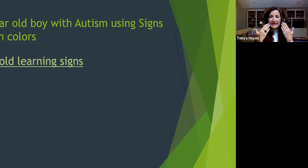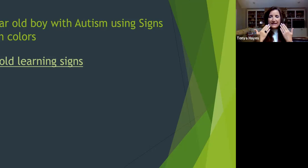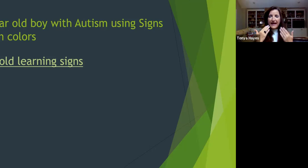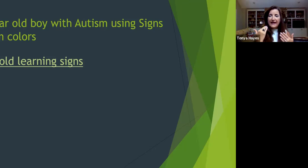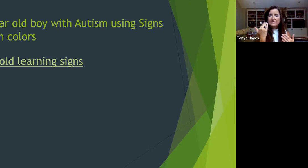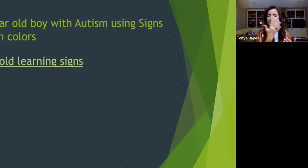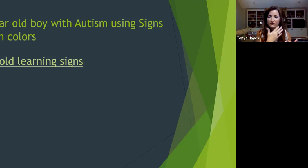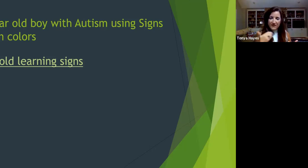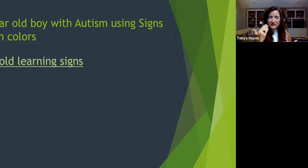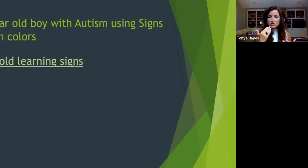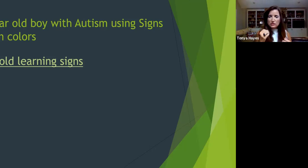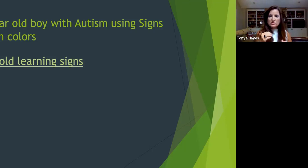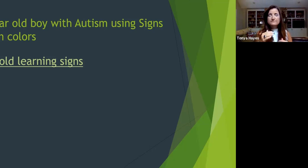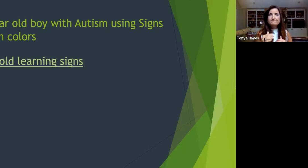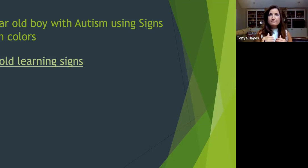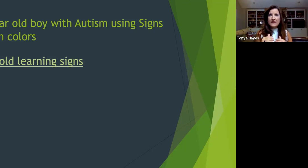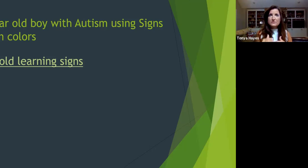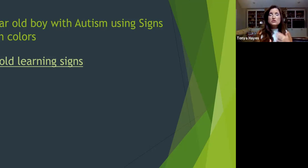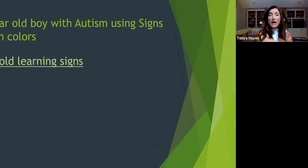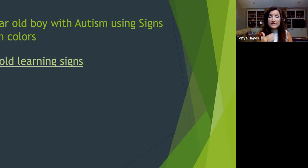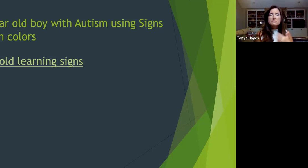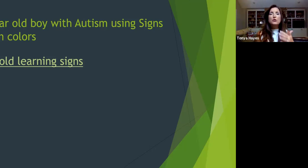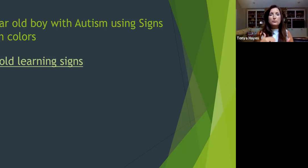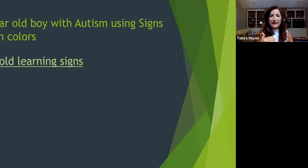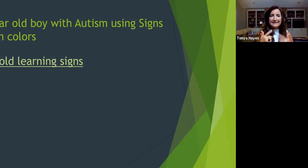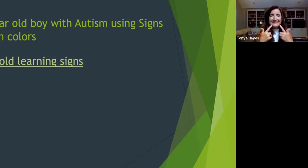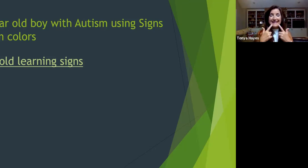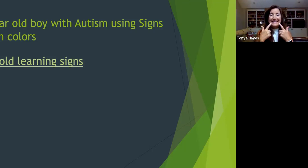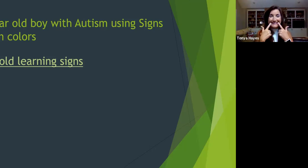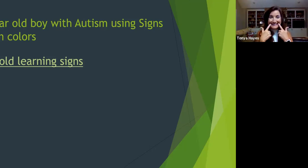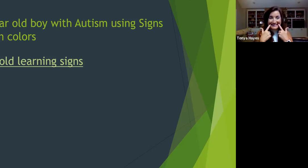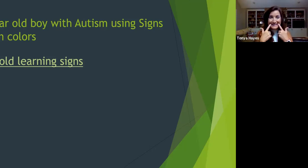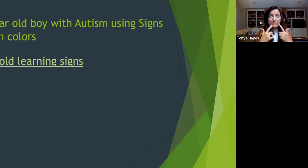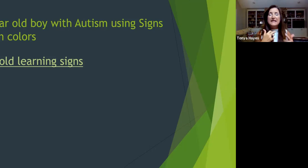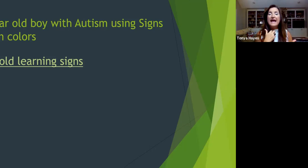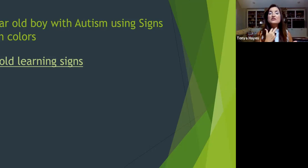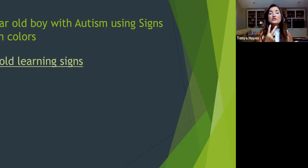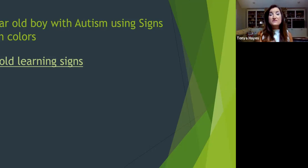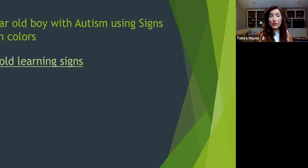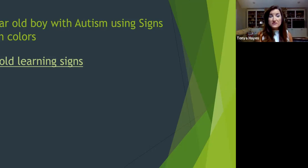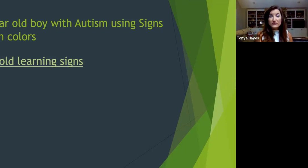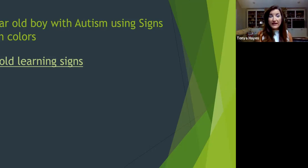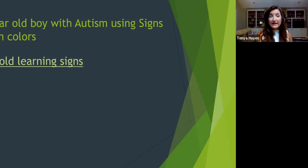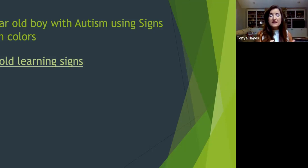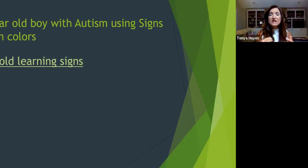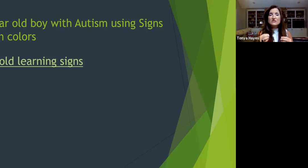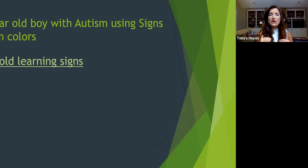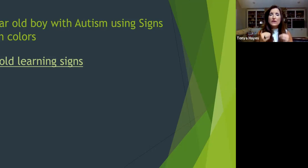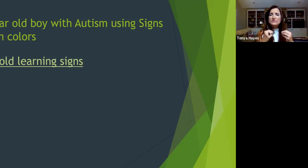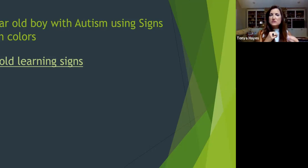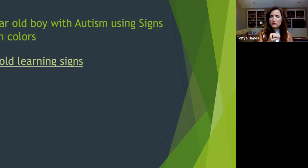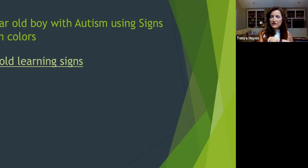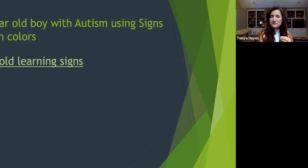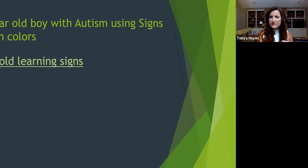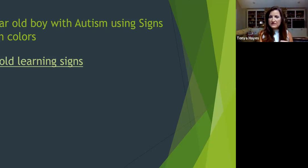was making that facial, he was trying to motor plan to say eat, but he hadn't turned his voice on yet.